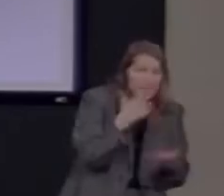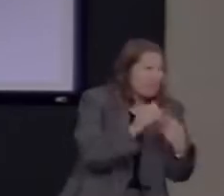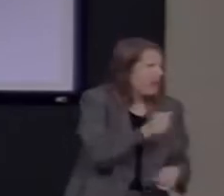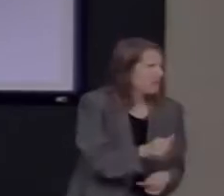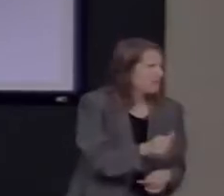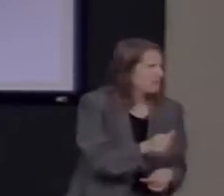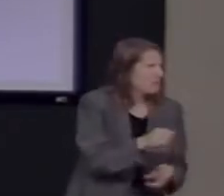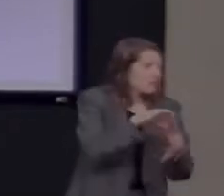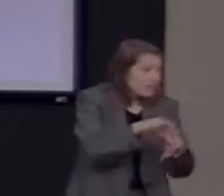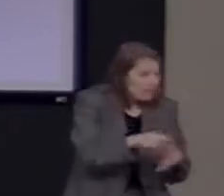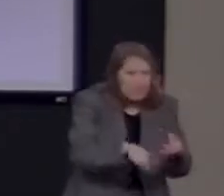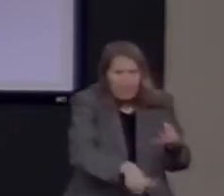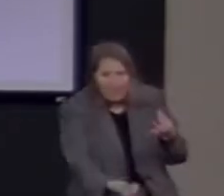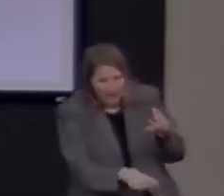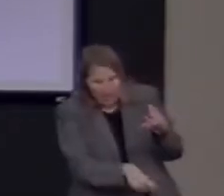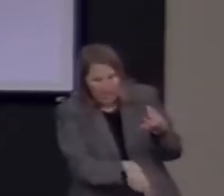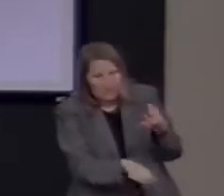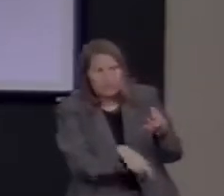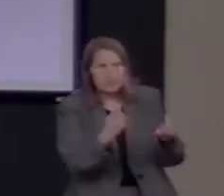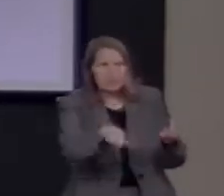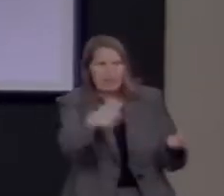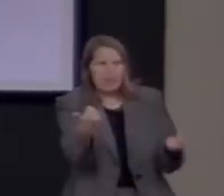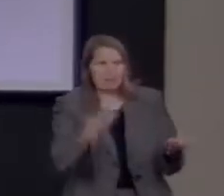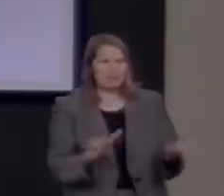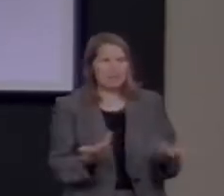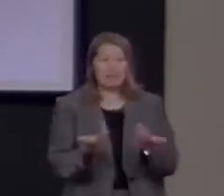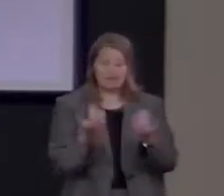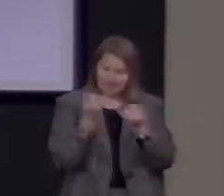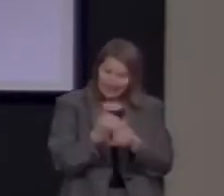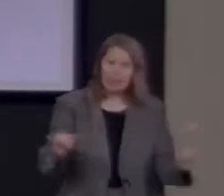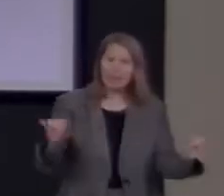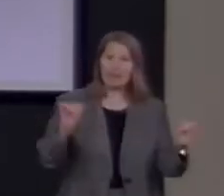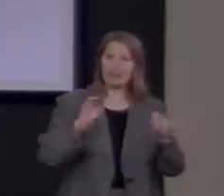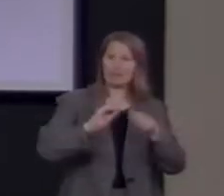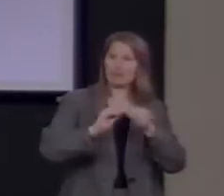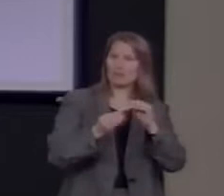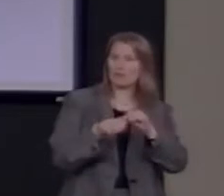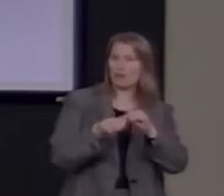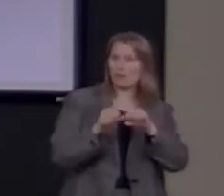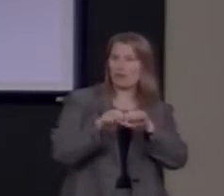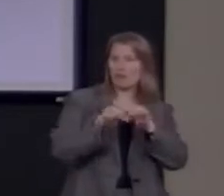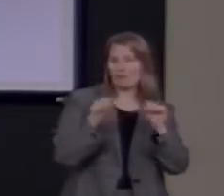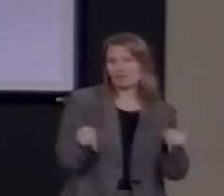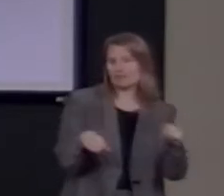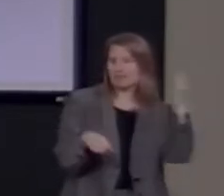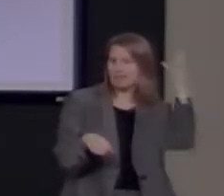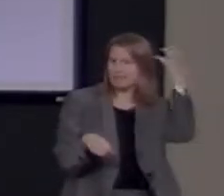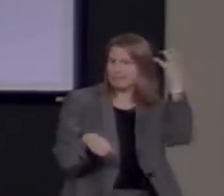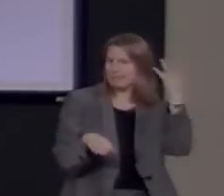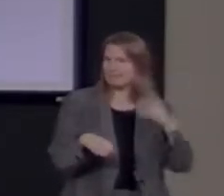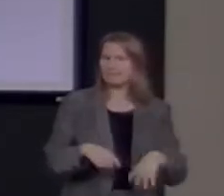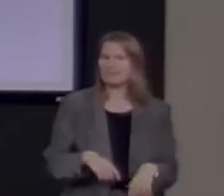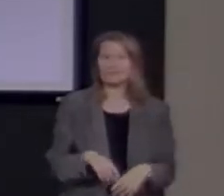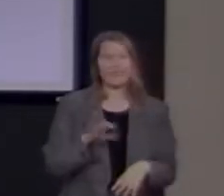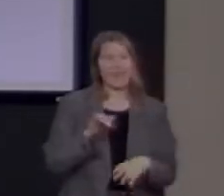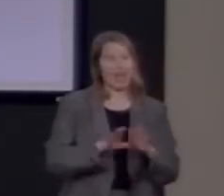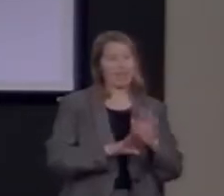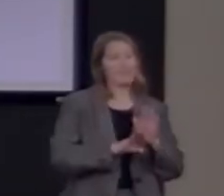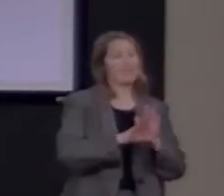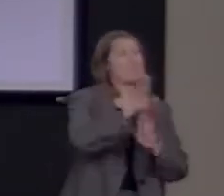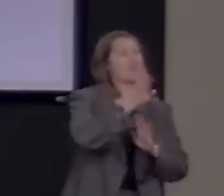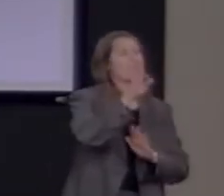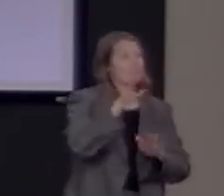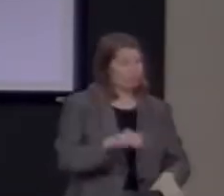may have the development of an increasingly independent numerical symbol system over developmental time, and that development in